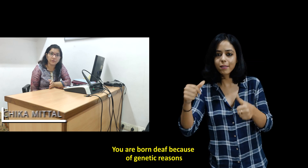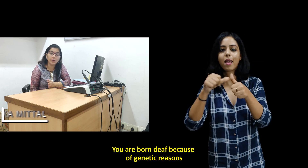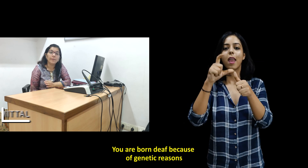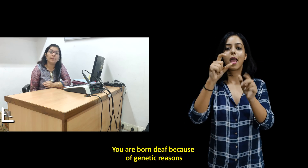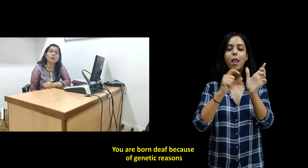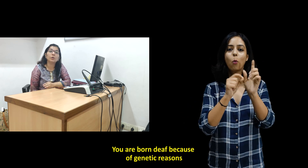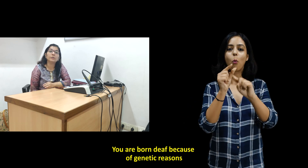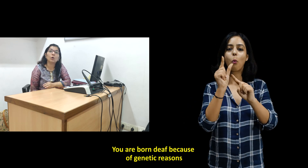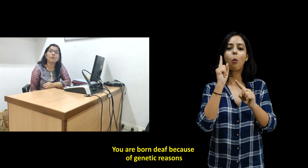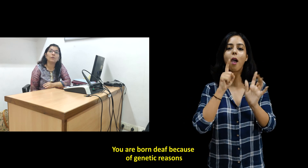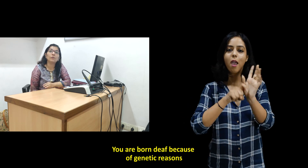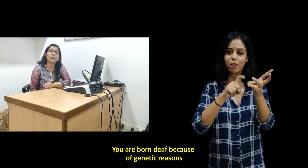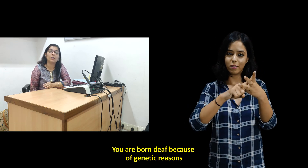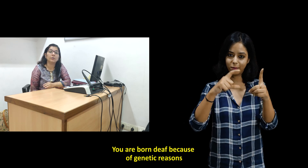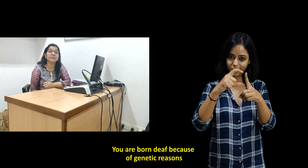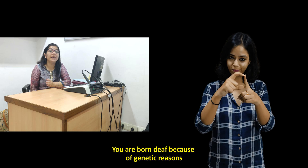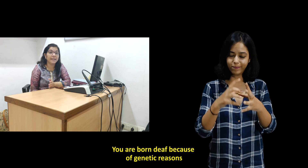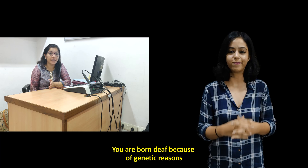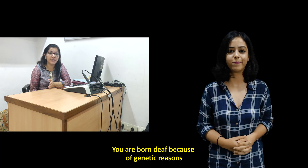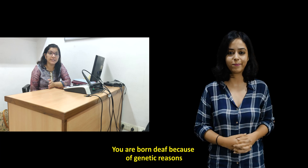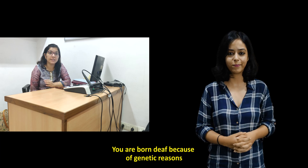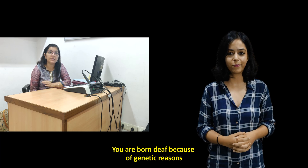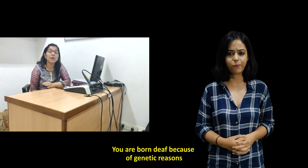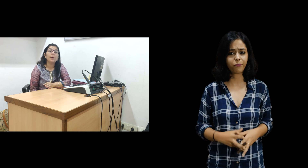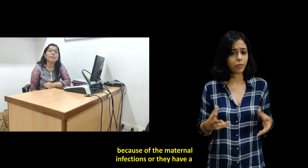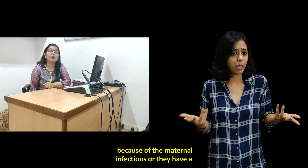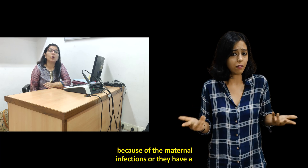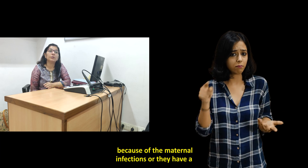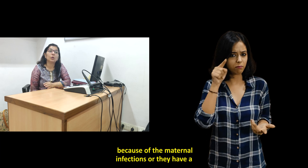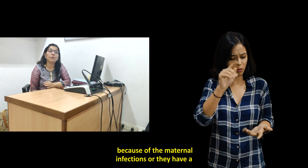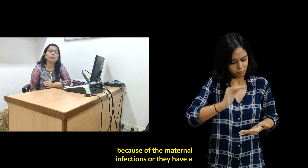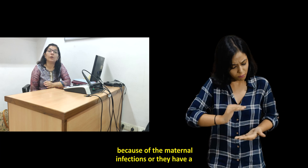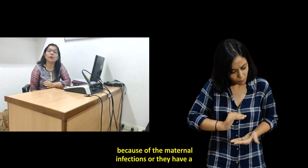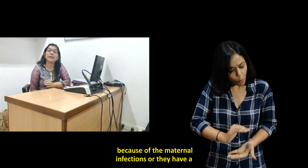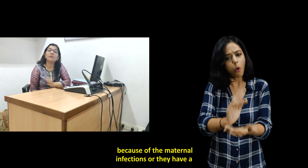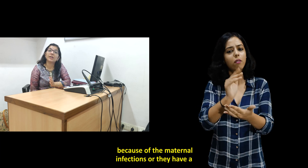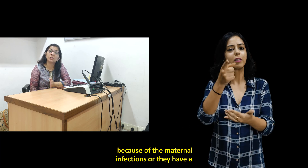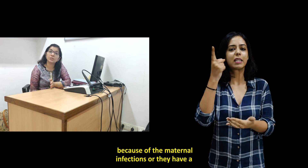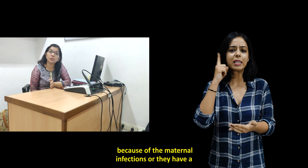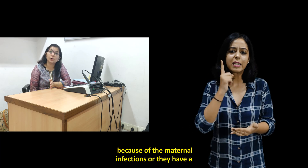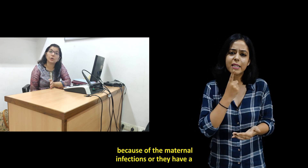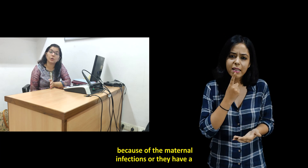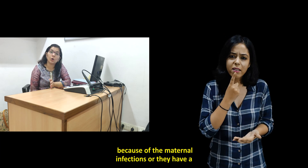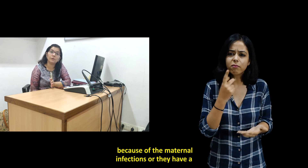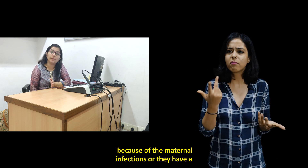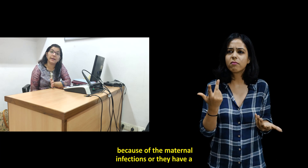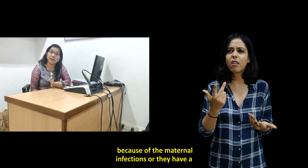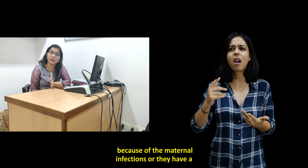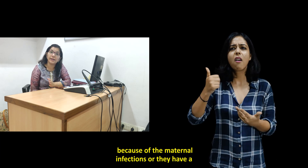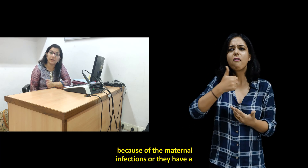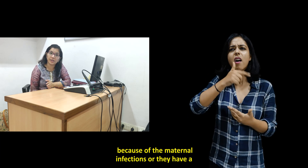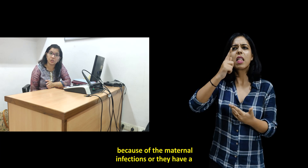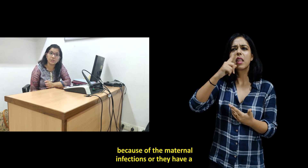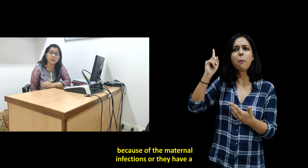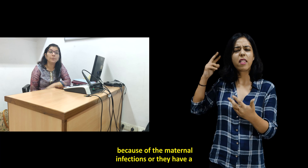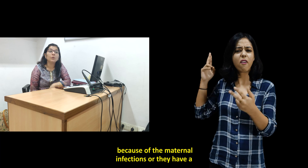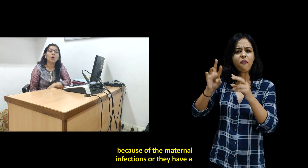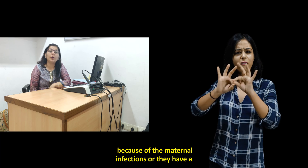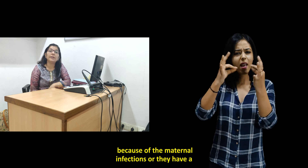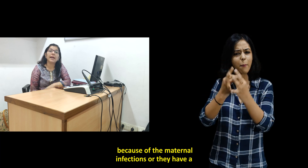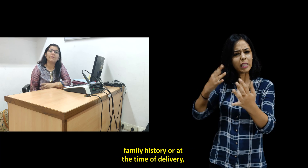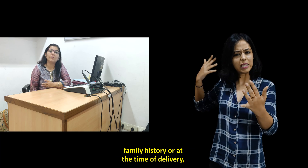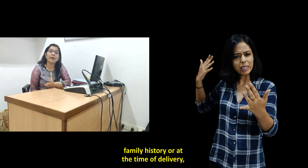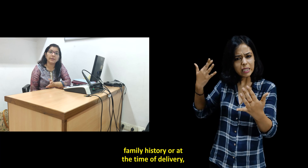born deaf because of genetic reasons because of infections of the maternal infections